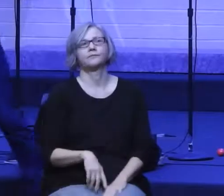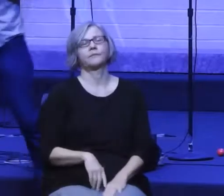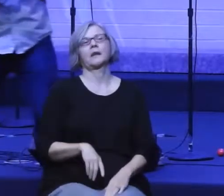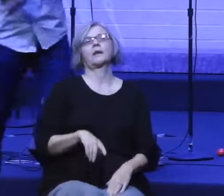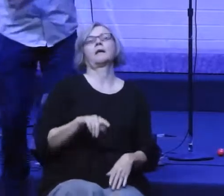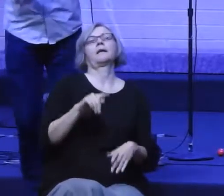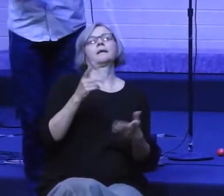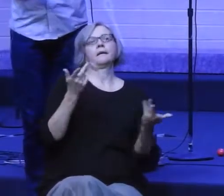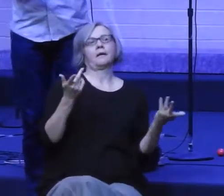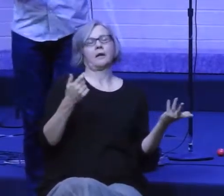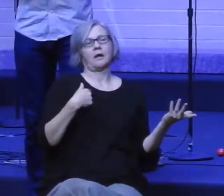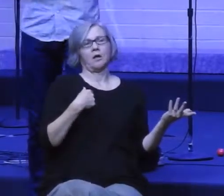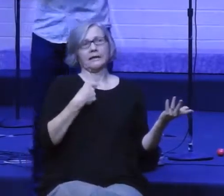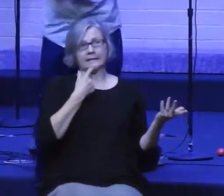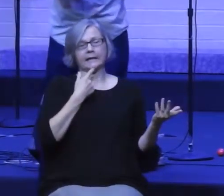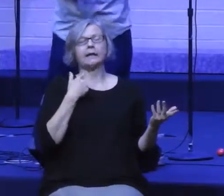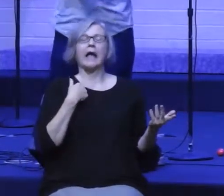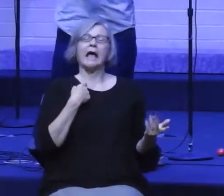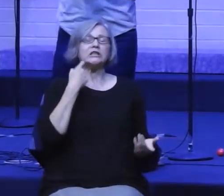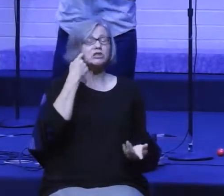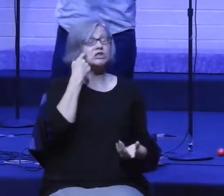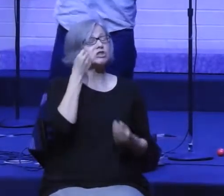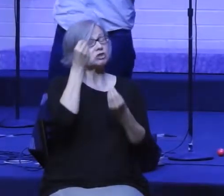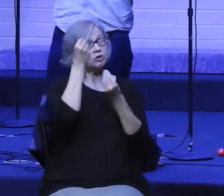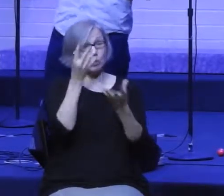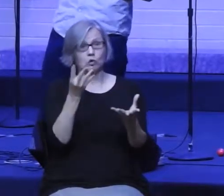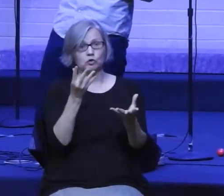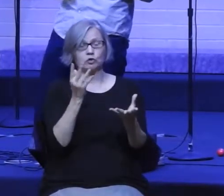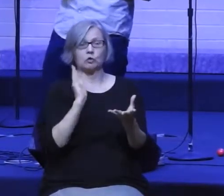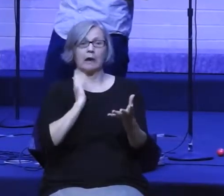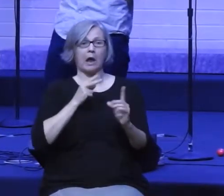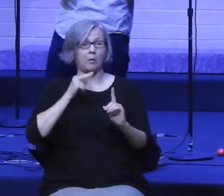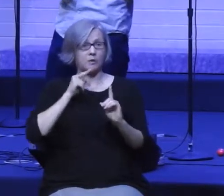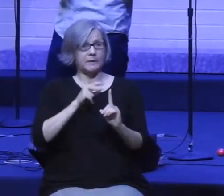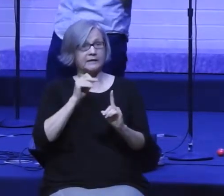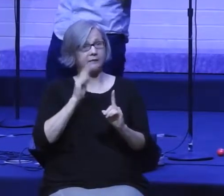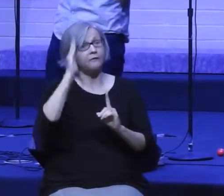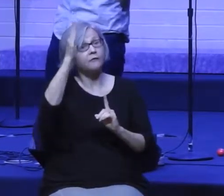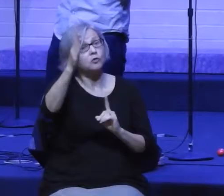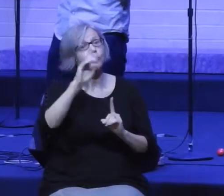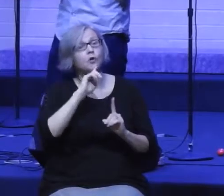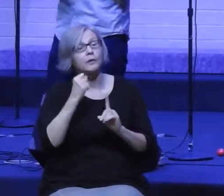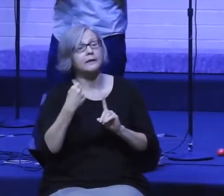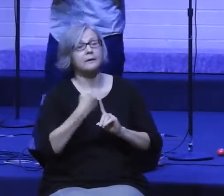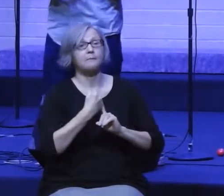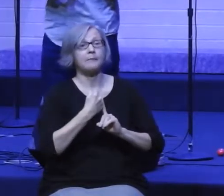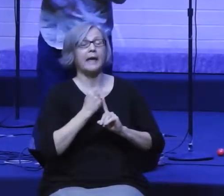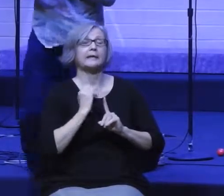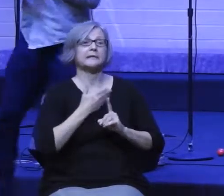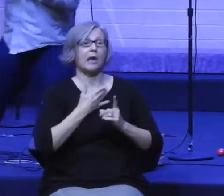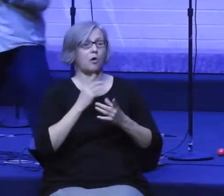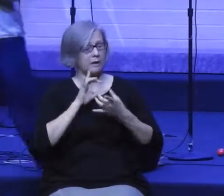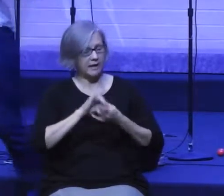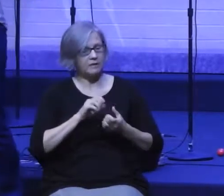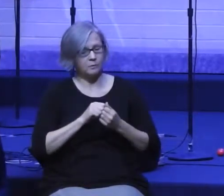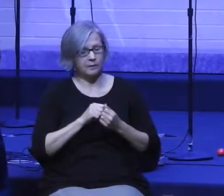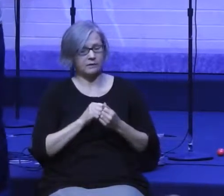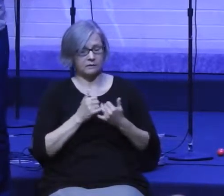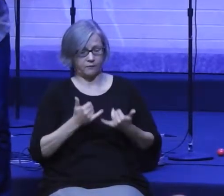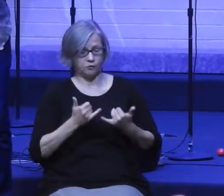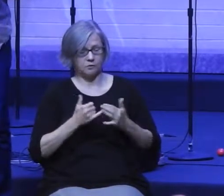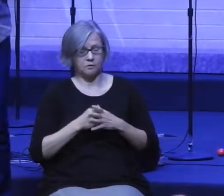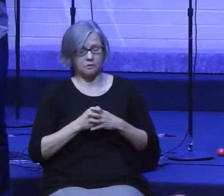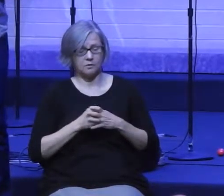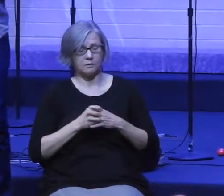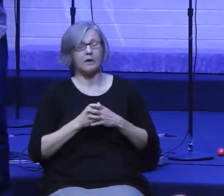Give us that hope, we pray. Peter goes on. Therefore, be alert and of sober mind. Okay.